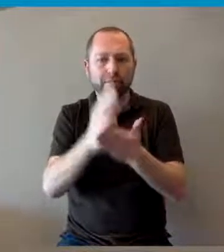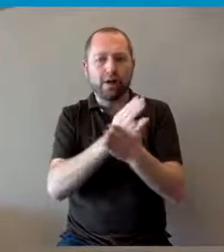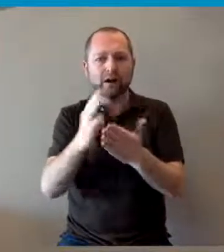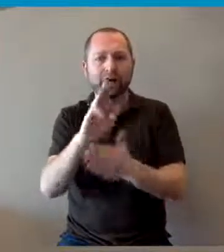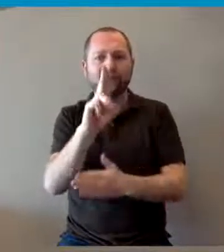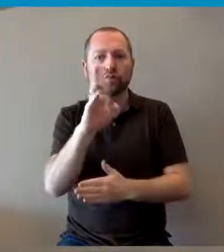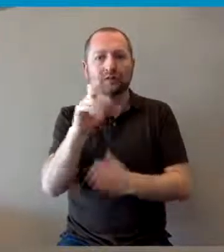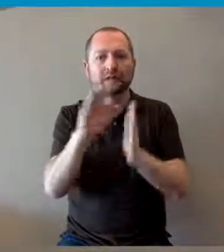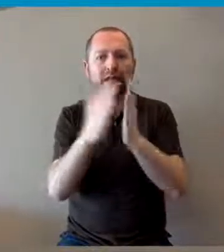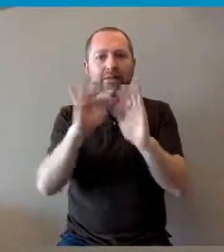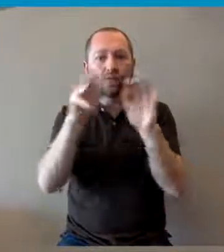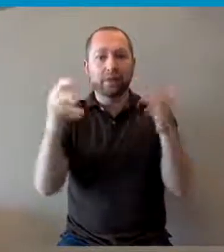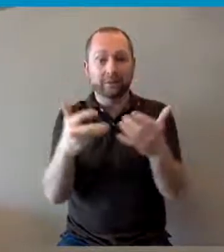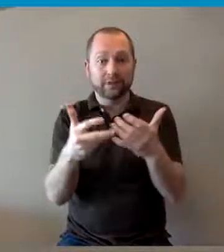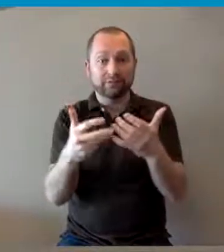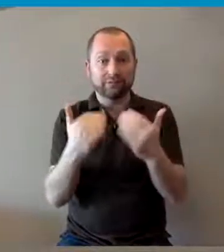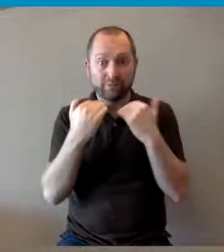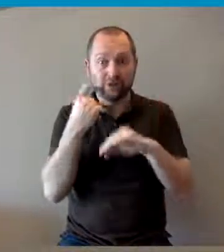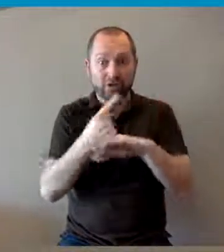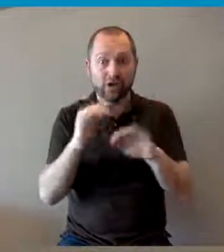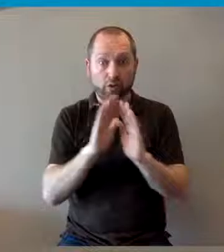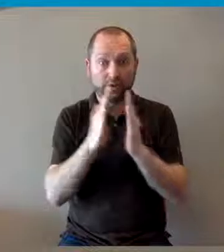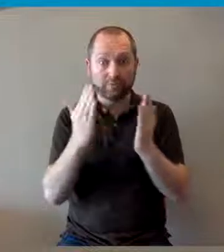the web address for is on the screen now.